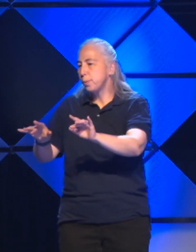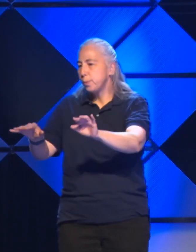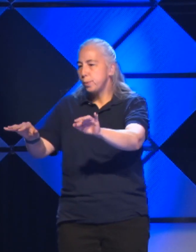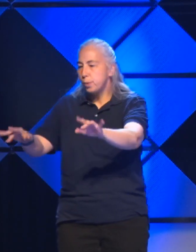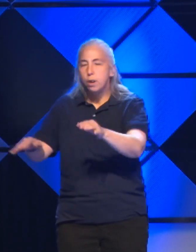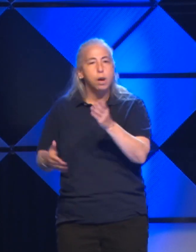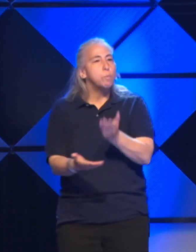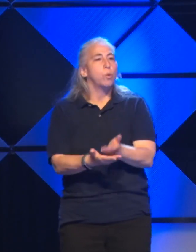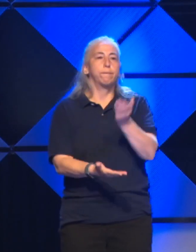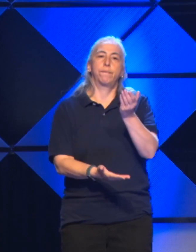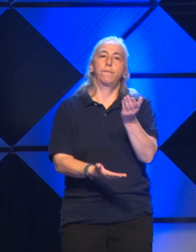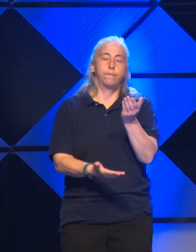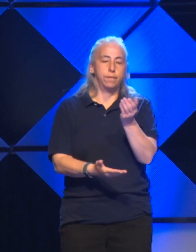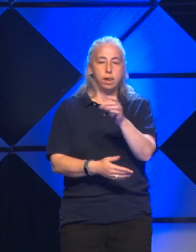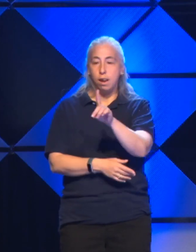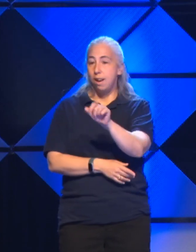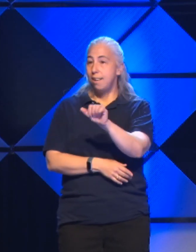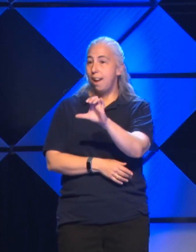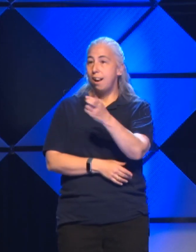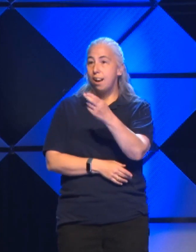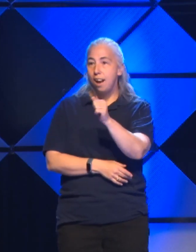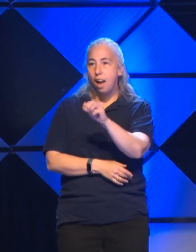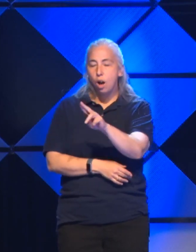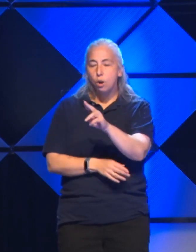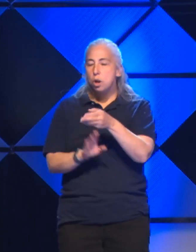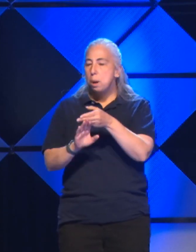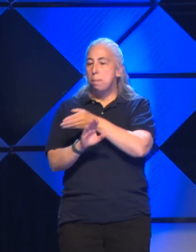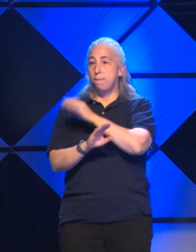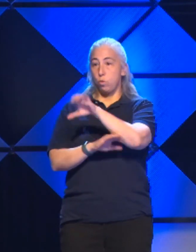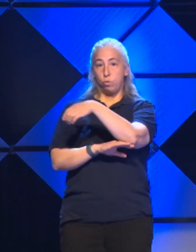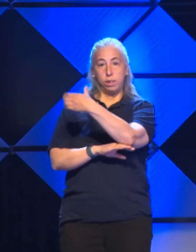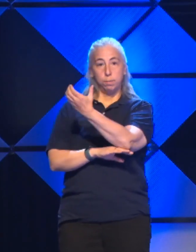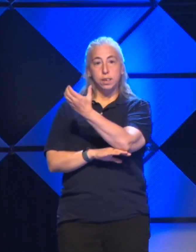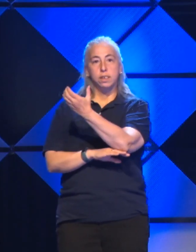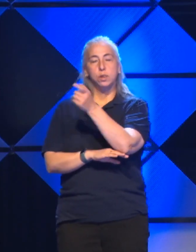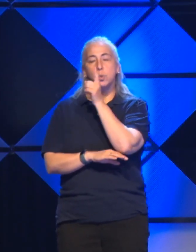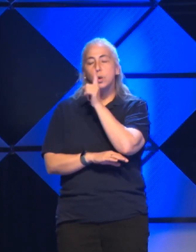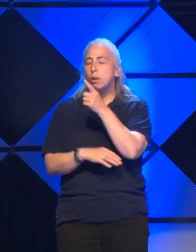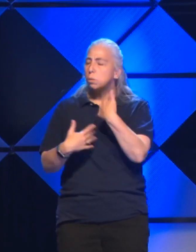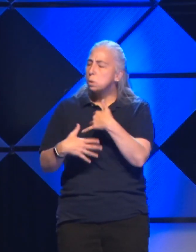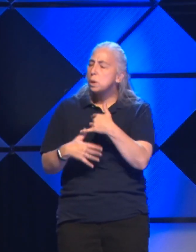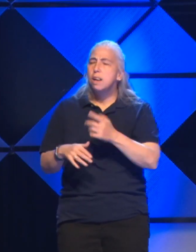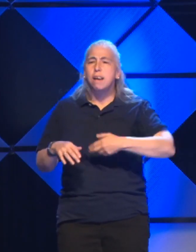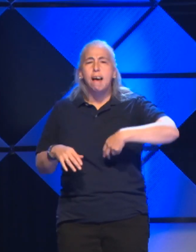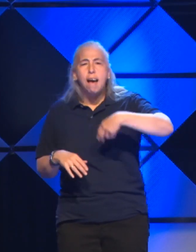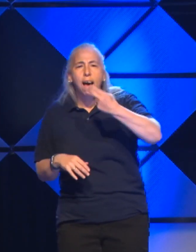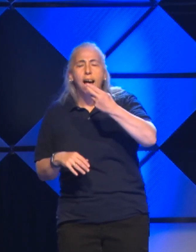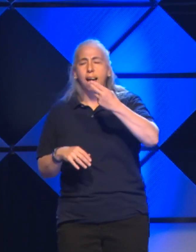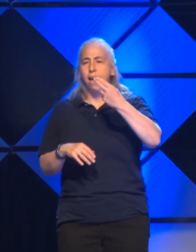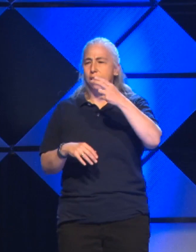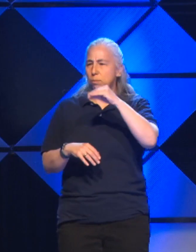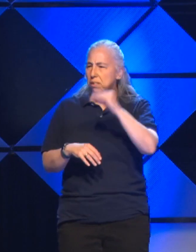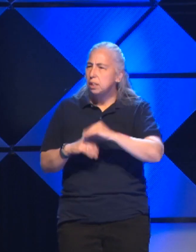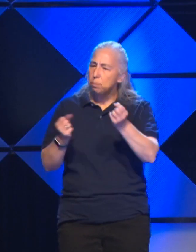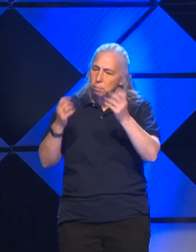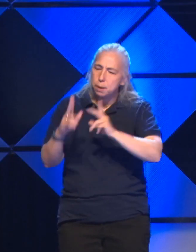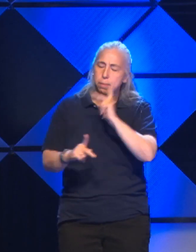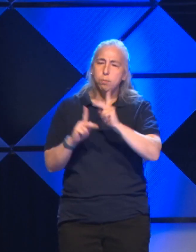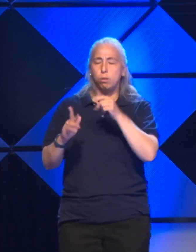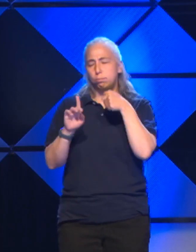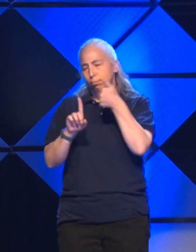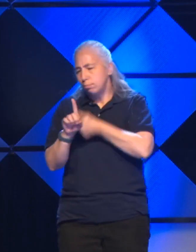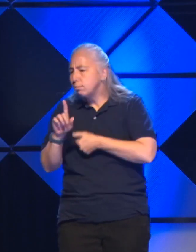extermination camp of Dachau just before Christmas has been a very high suicide rate. But after